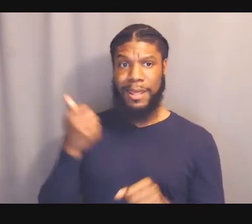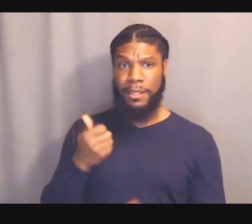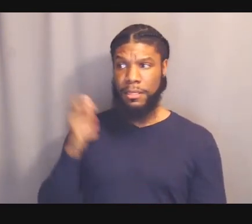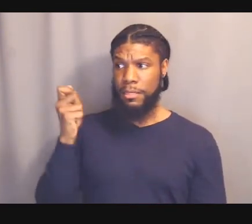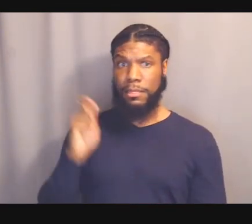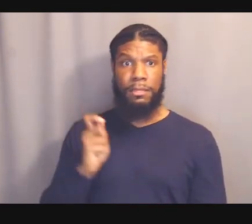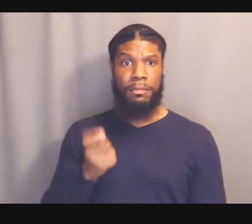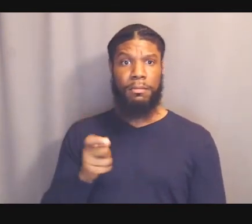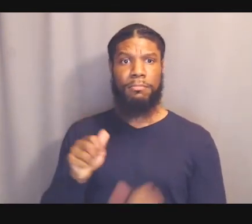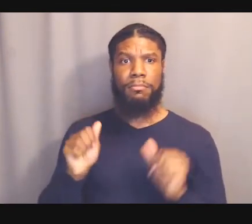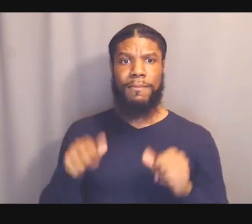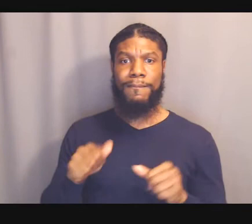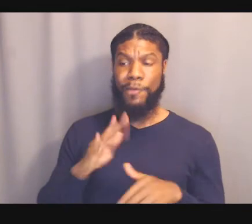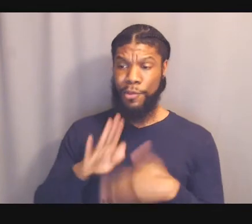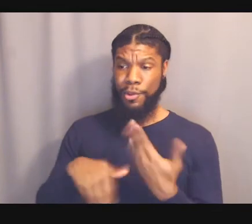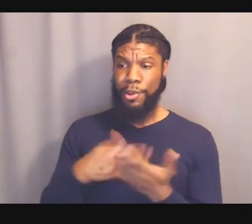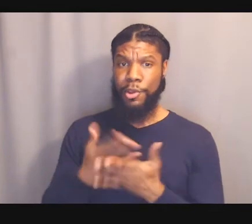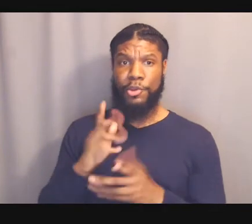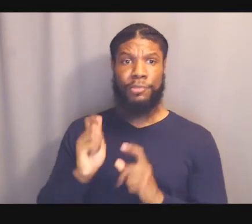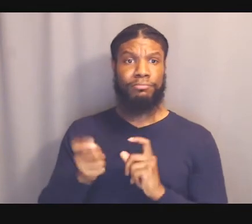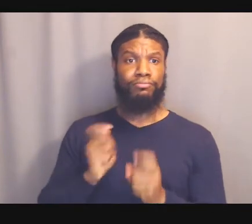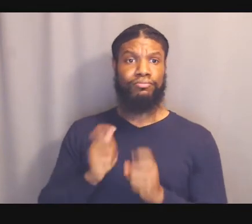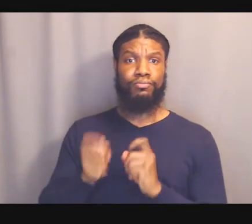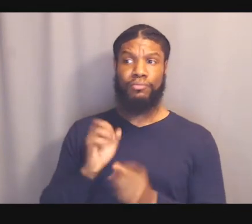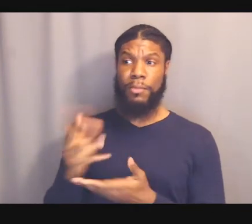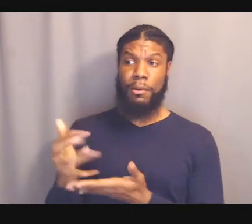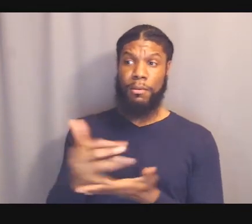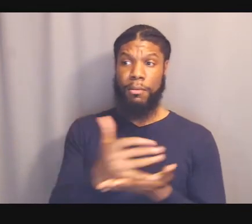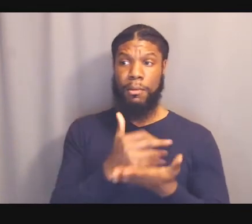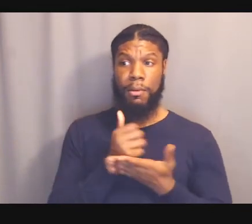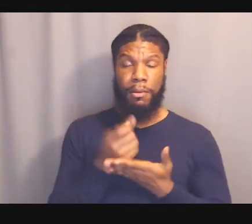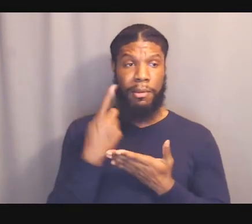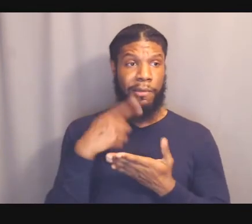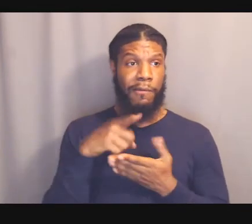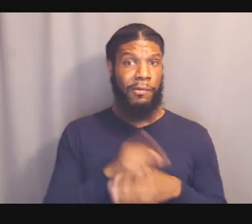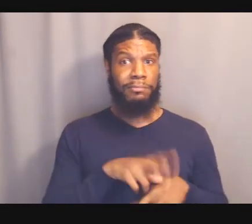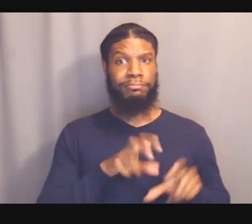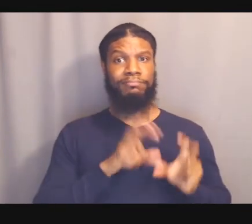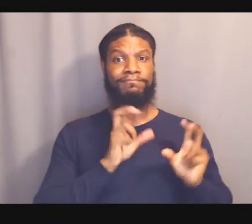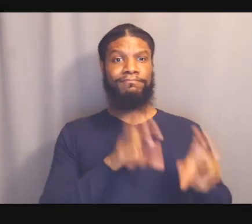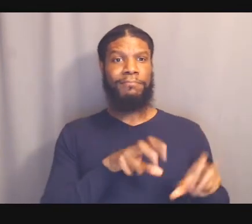the work, right? We have work to do.